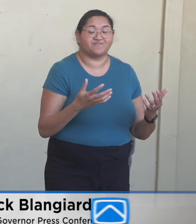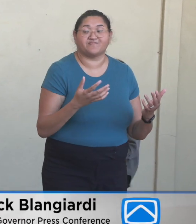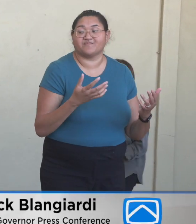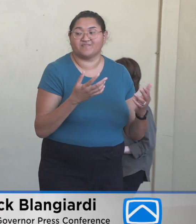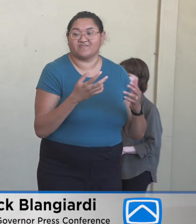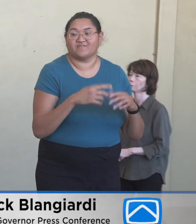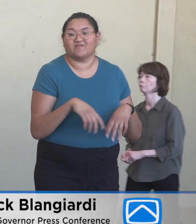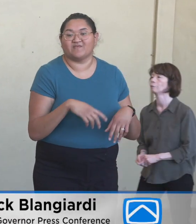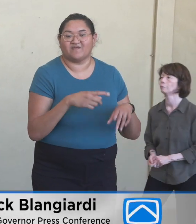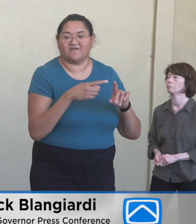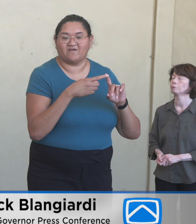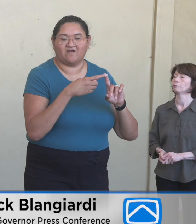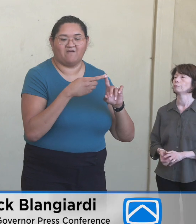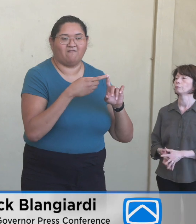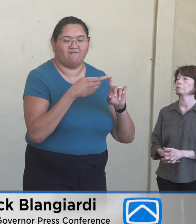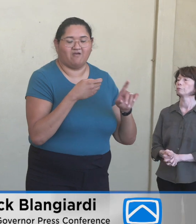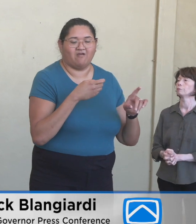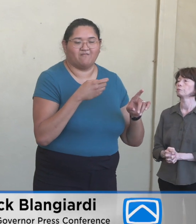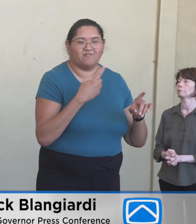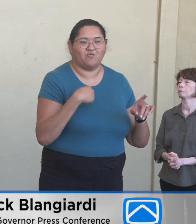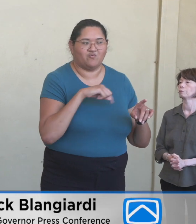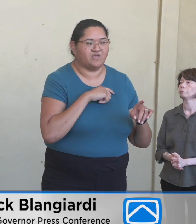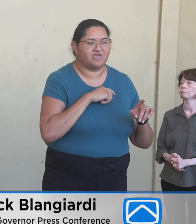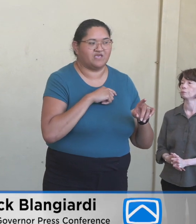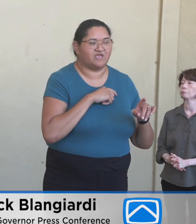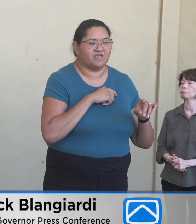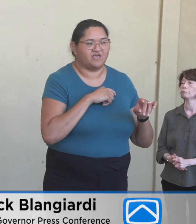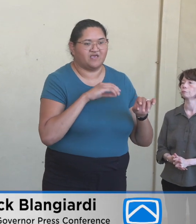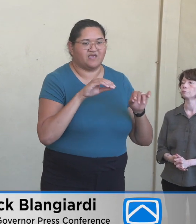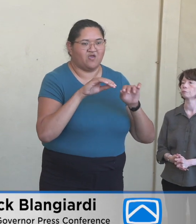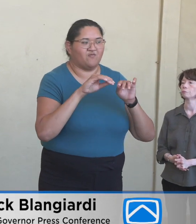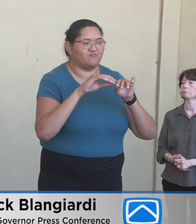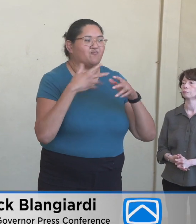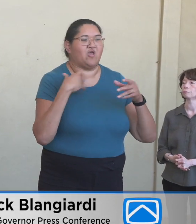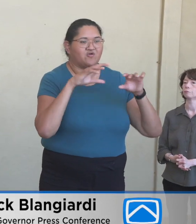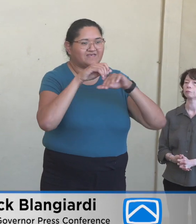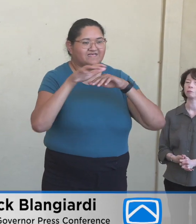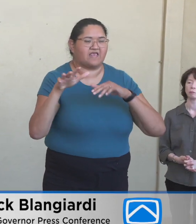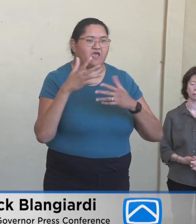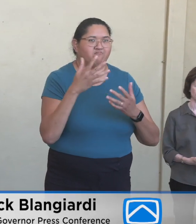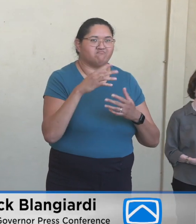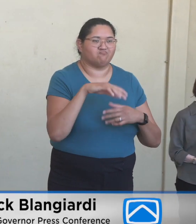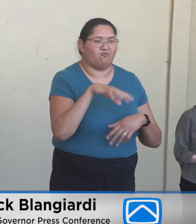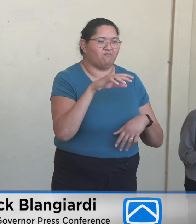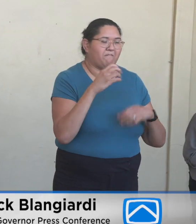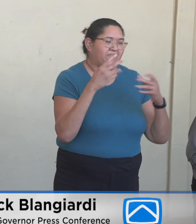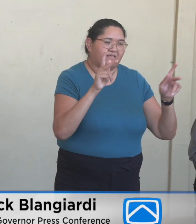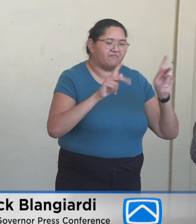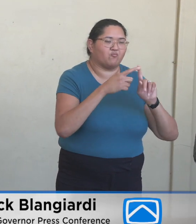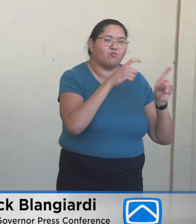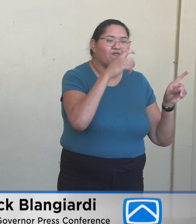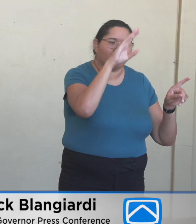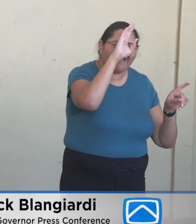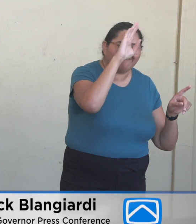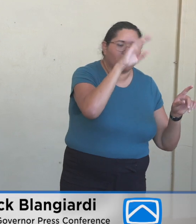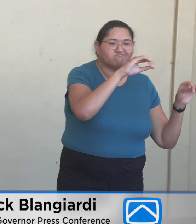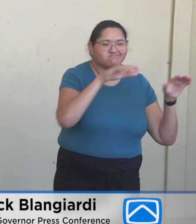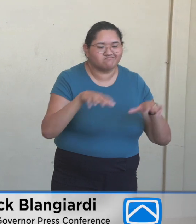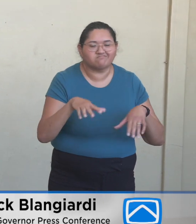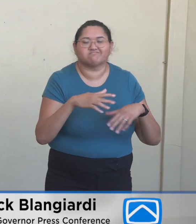the initial part of it, we deployed quite a few firefighters, I think almost 4 dozen, plus a tactical command center